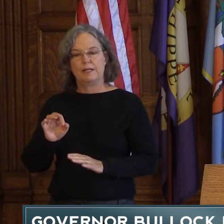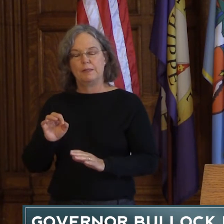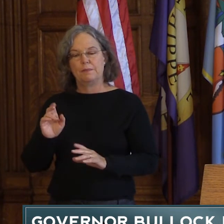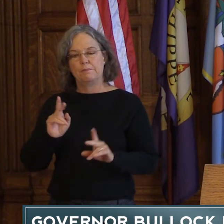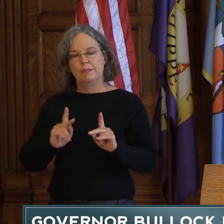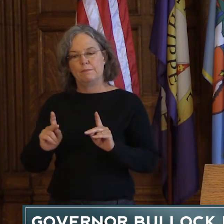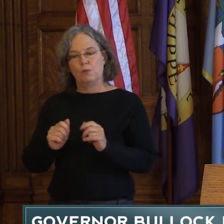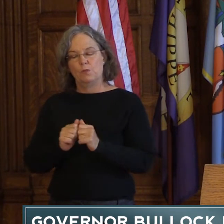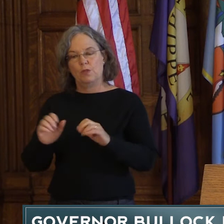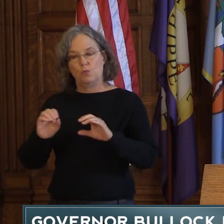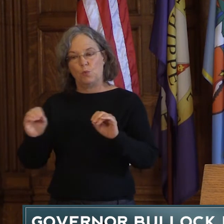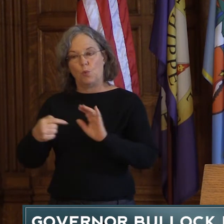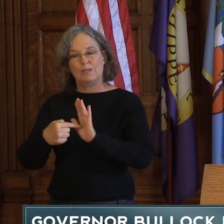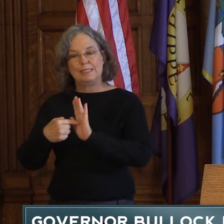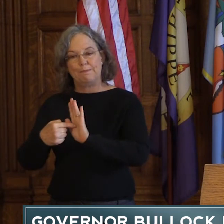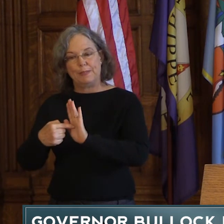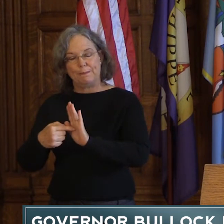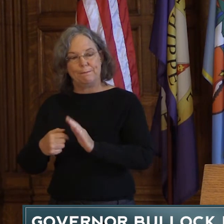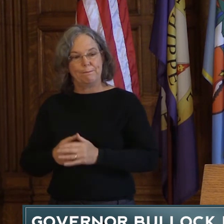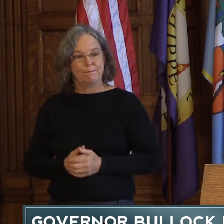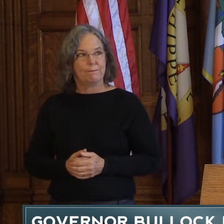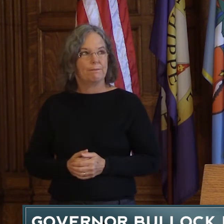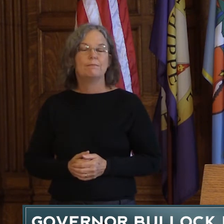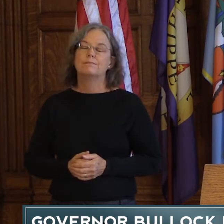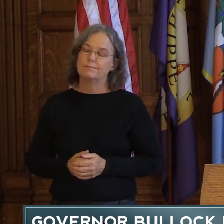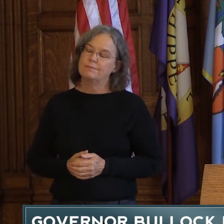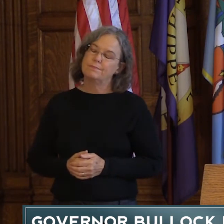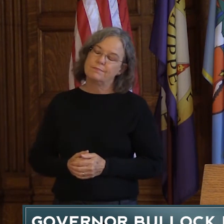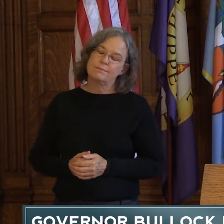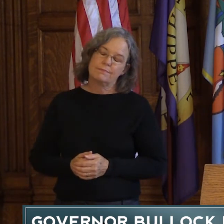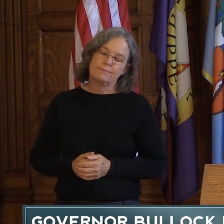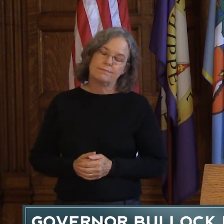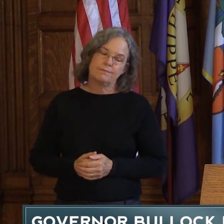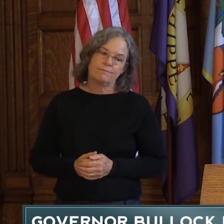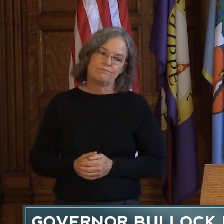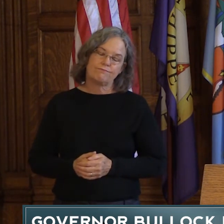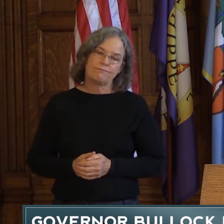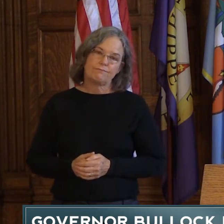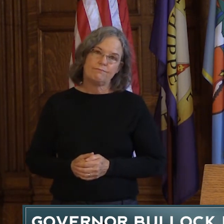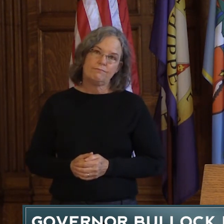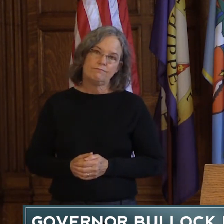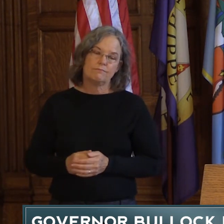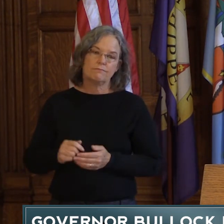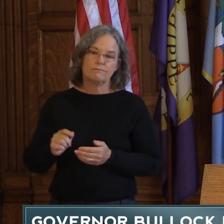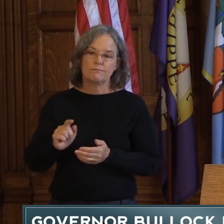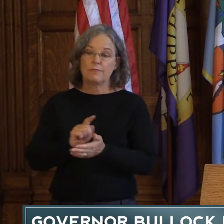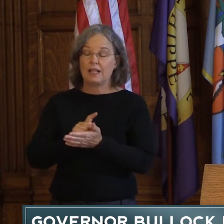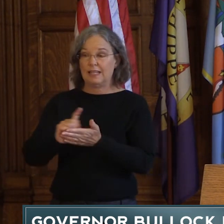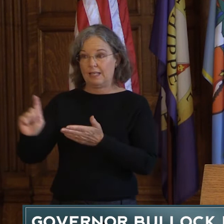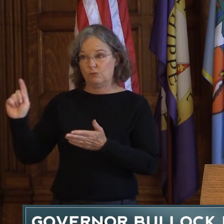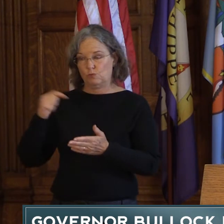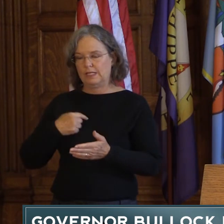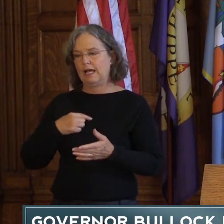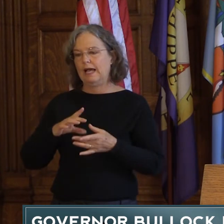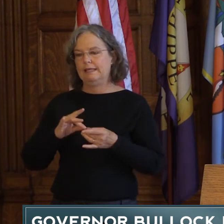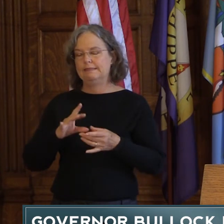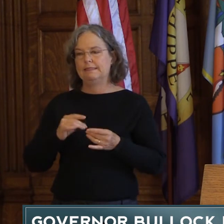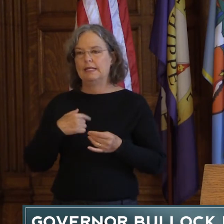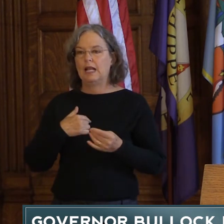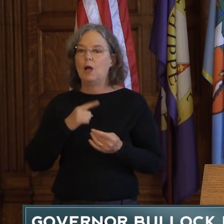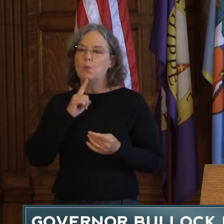start. Yeah, so Maritza, I think it was last week, had really said that I want